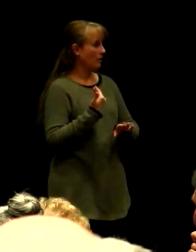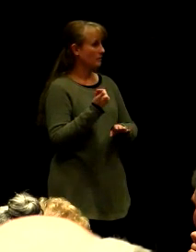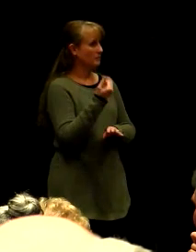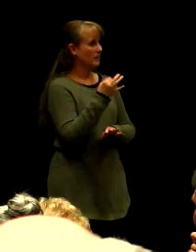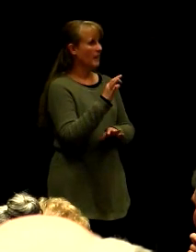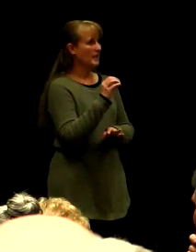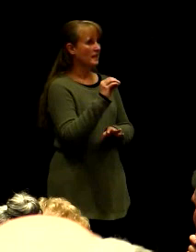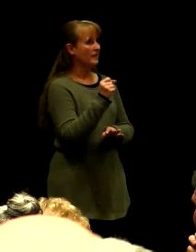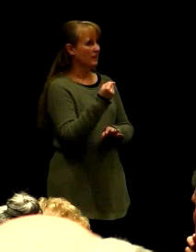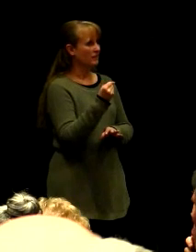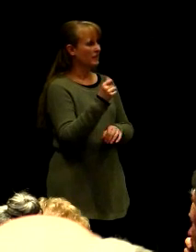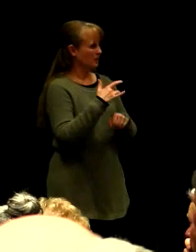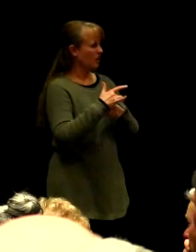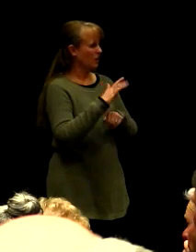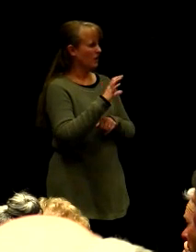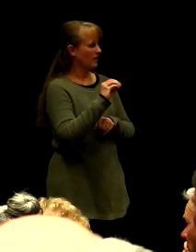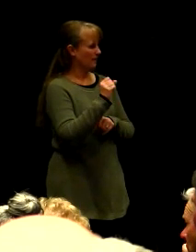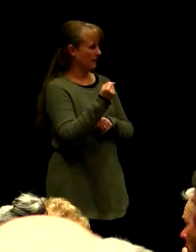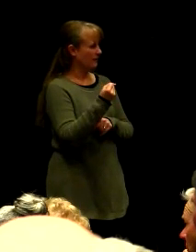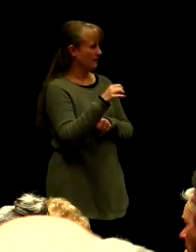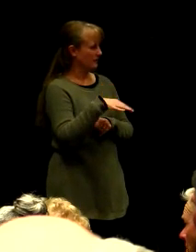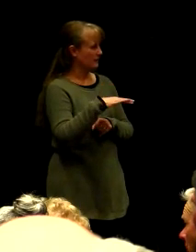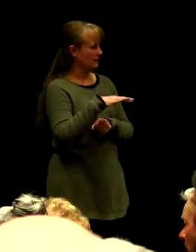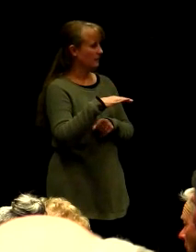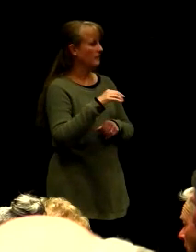50s, early 50s at one point,